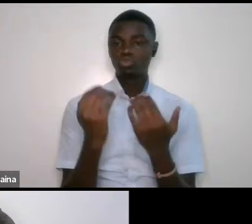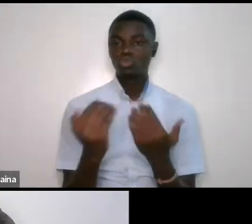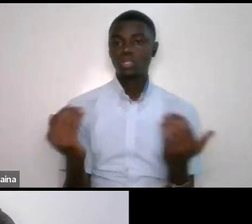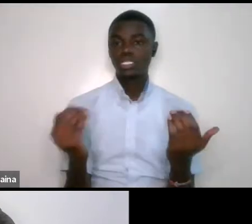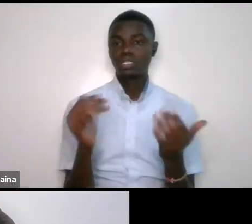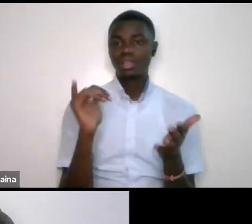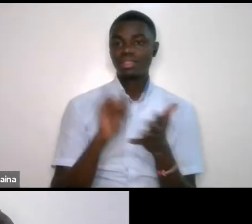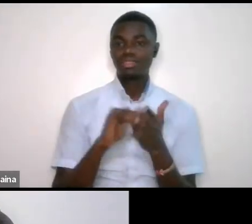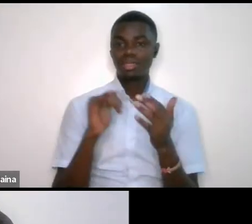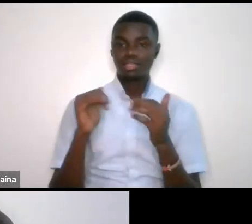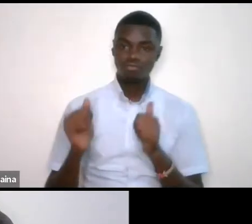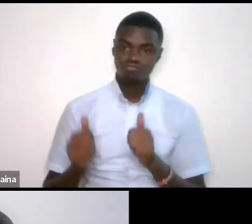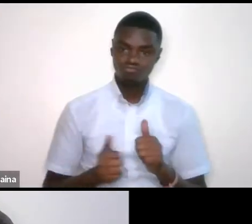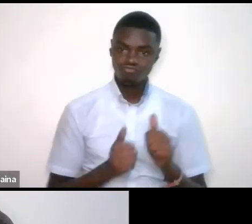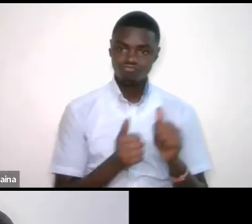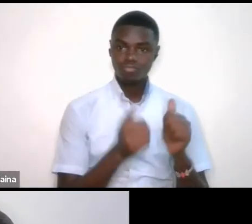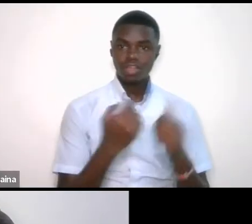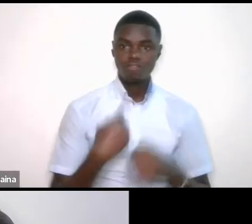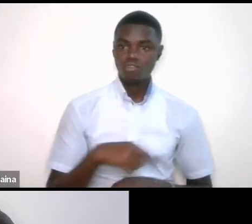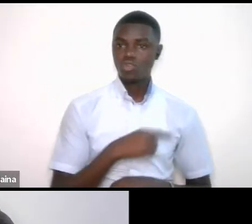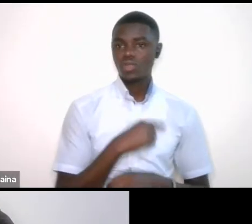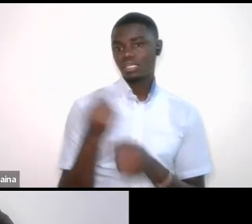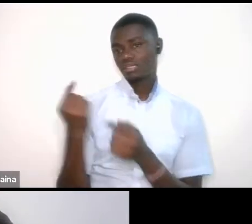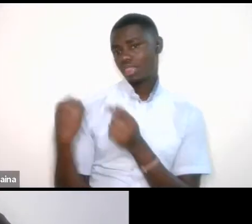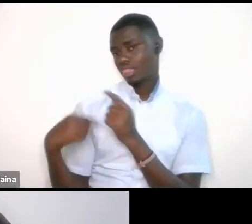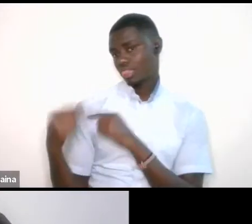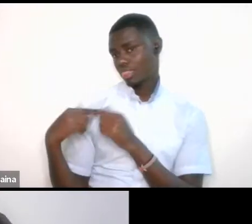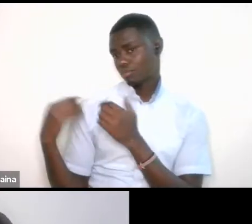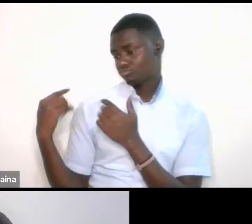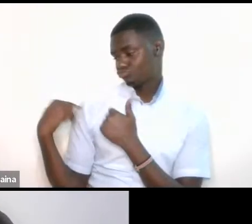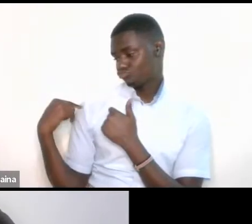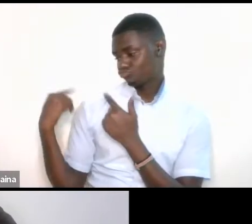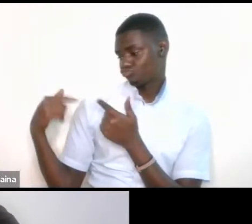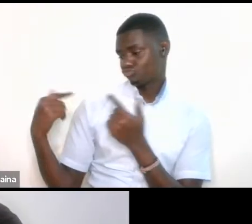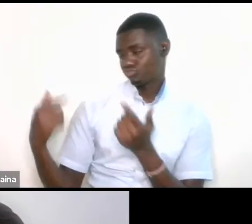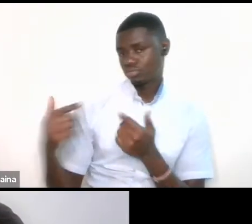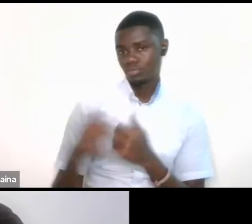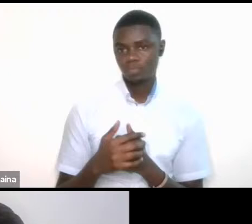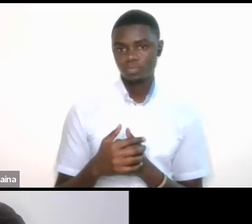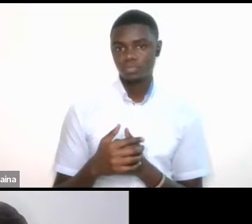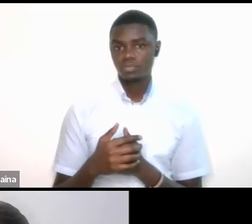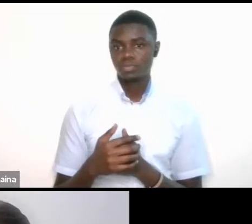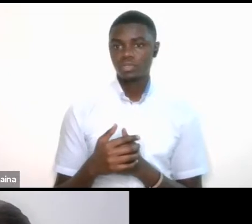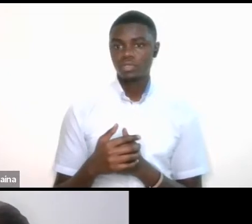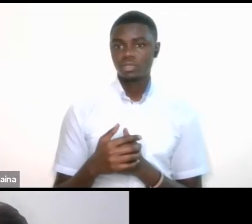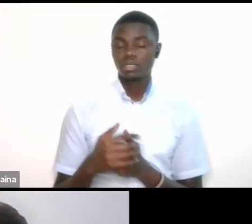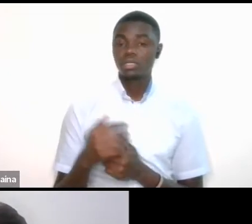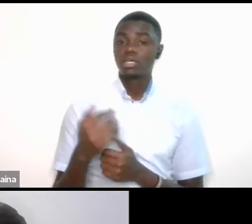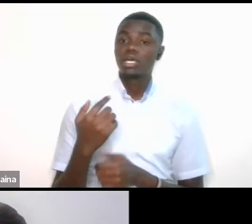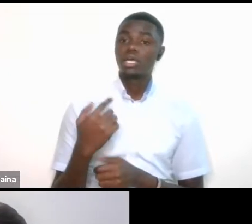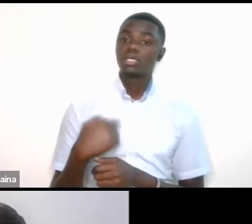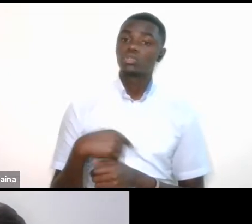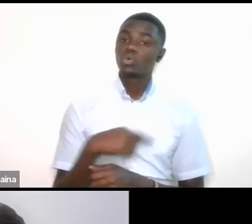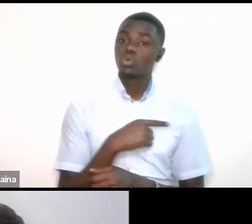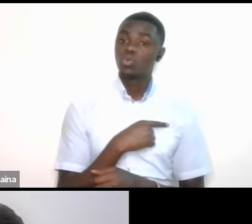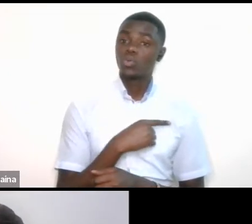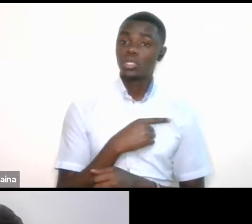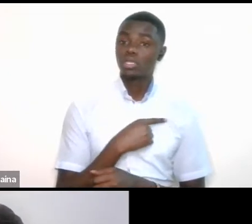following us and the younger people that are following us. Because we owe it to the children of a future